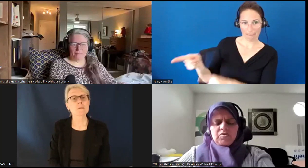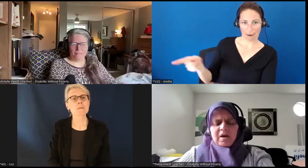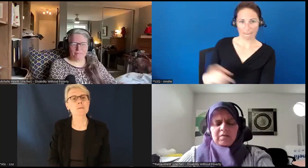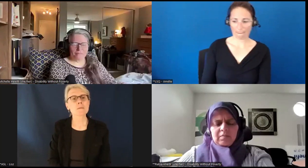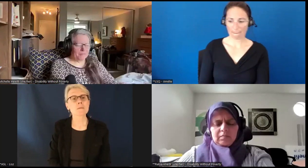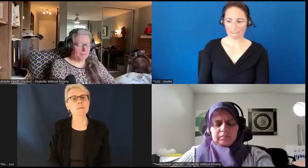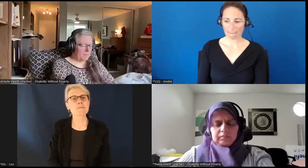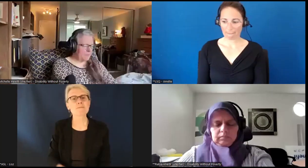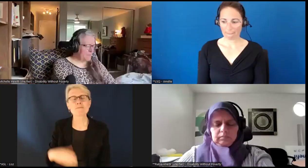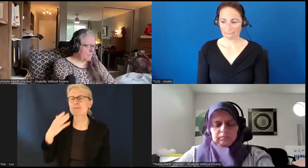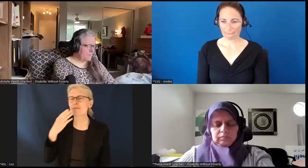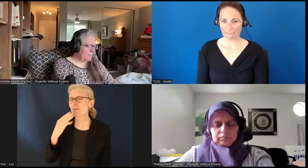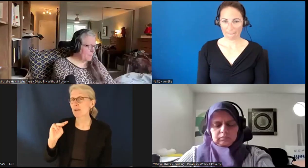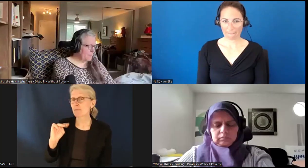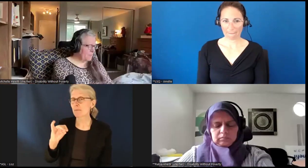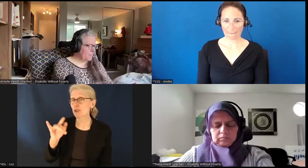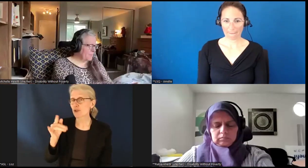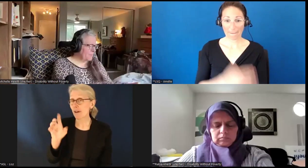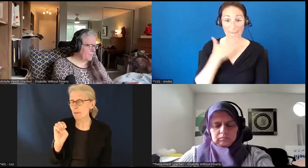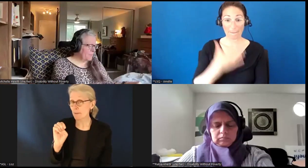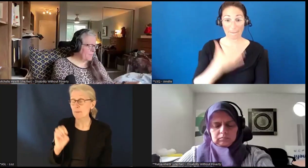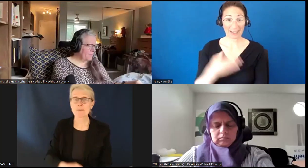Thank you, Michelle.